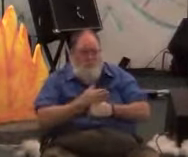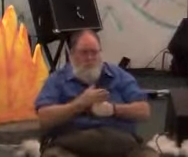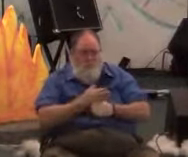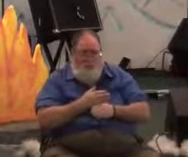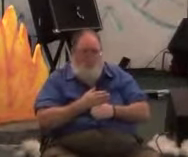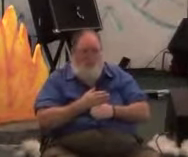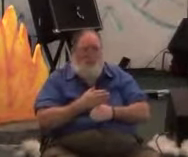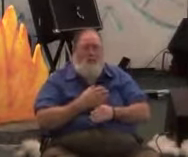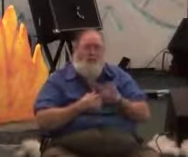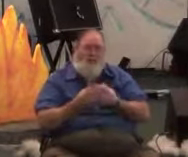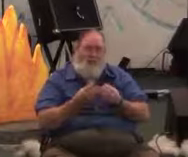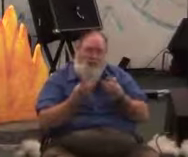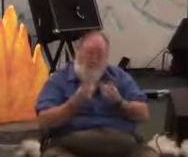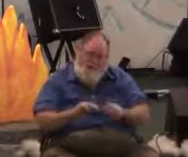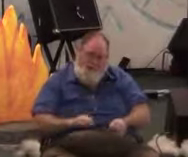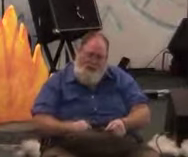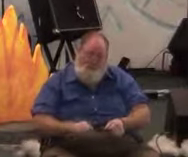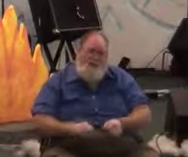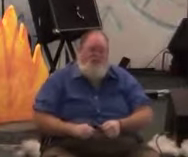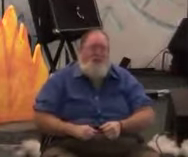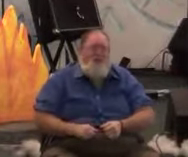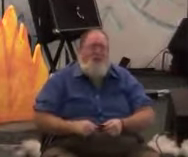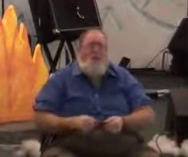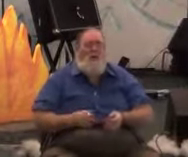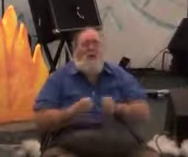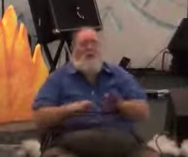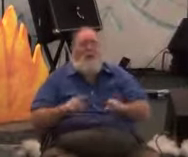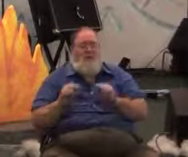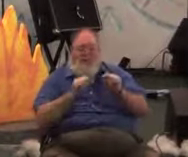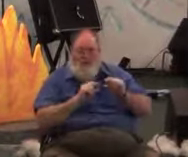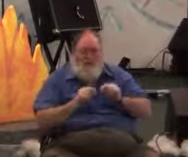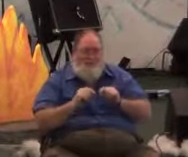Without gossip, a quarrel dies down.